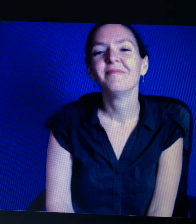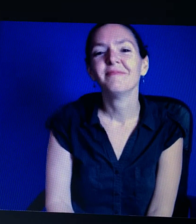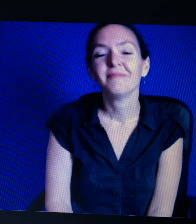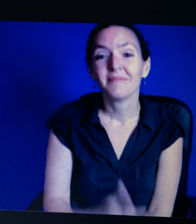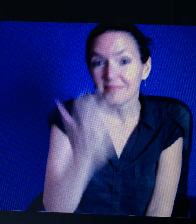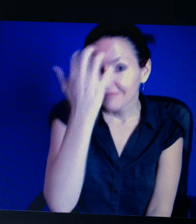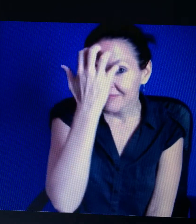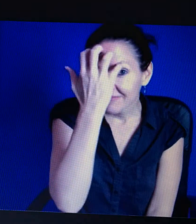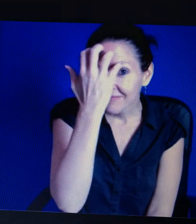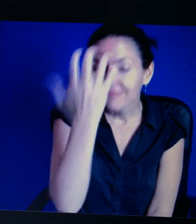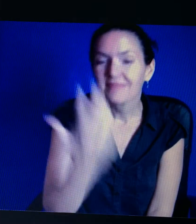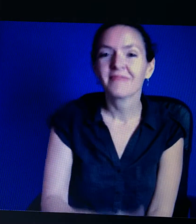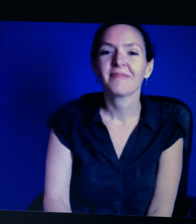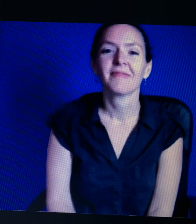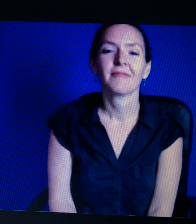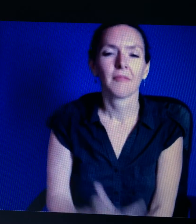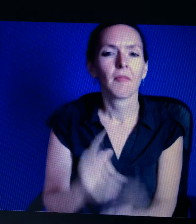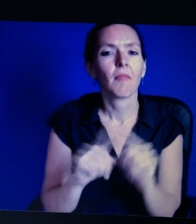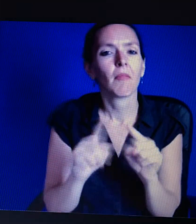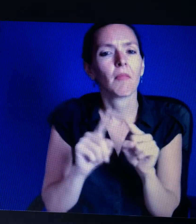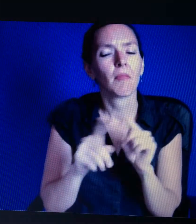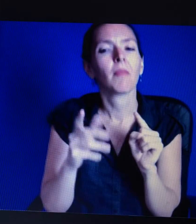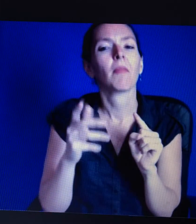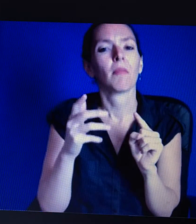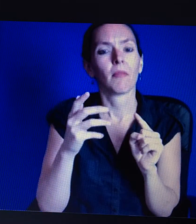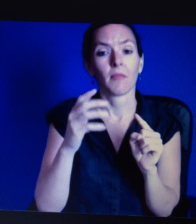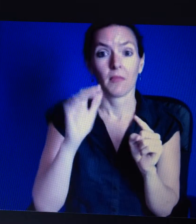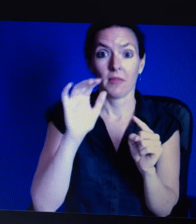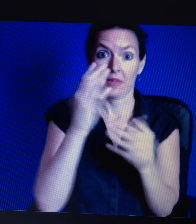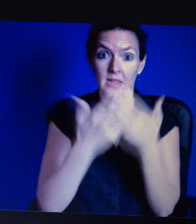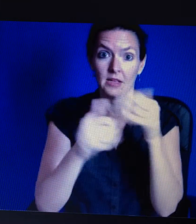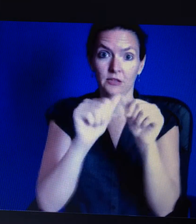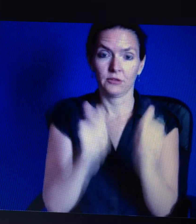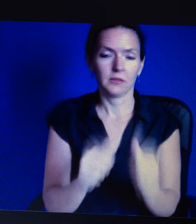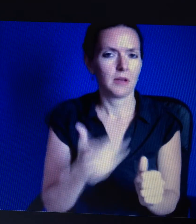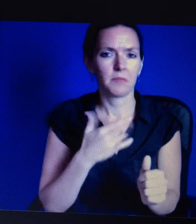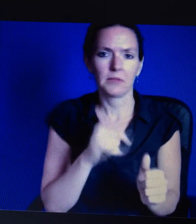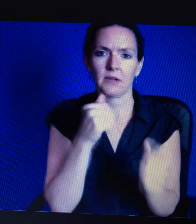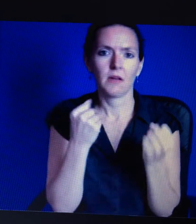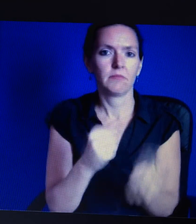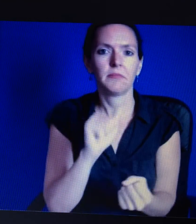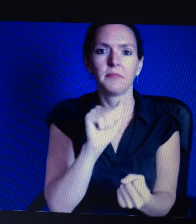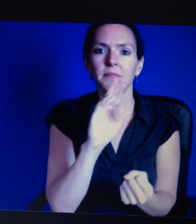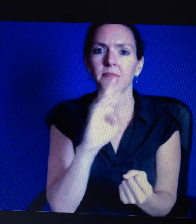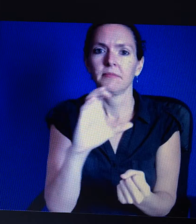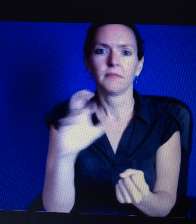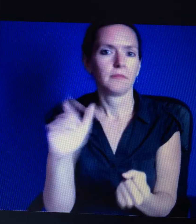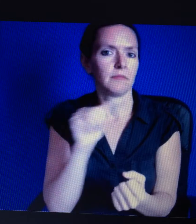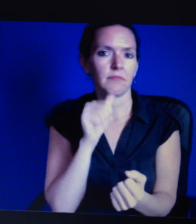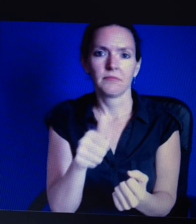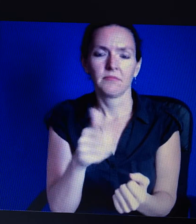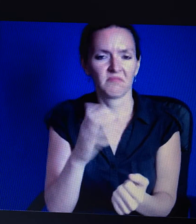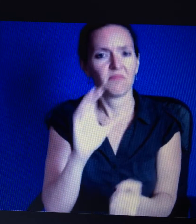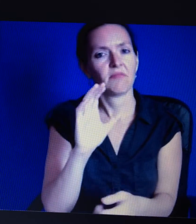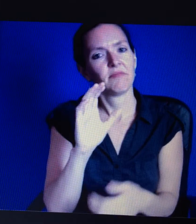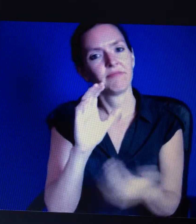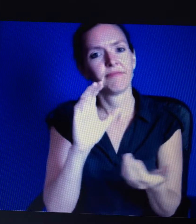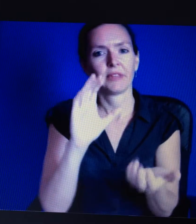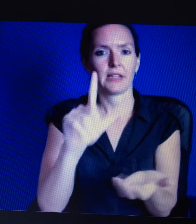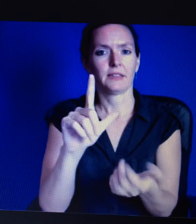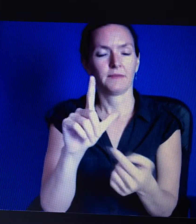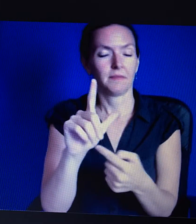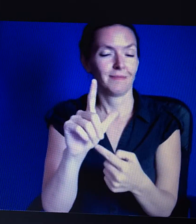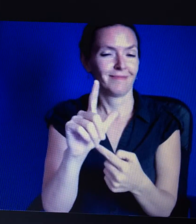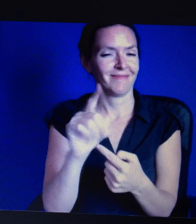or freckles on the cheek, or freckles on your forehead. There are different names for that. They're hand shapes. They're not the